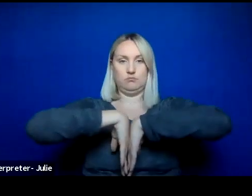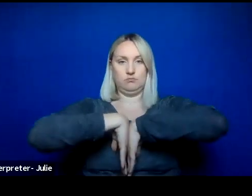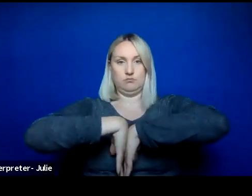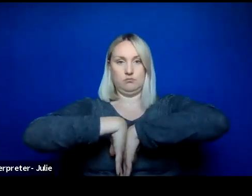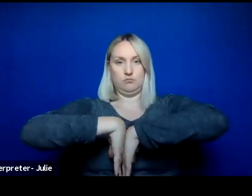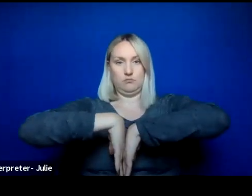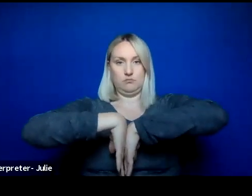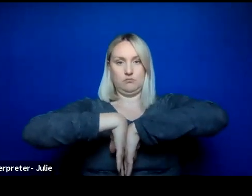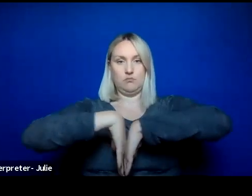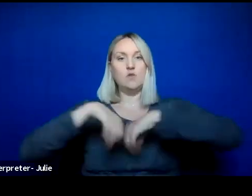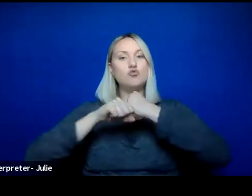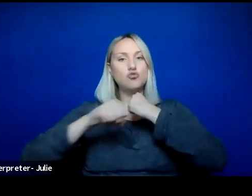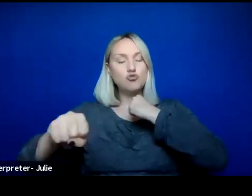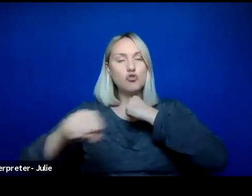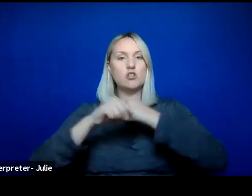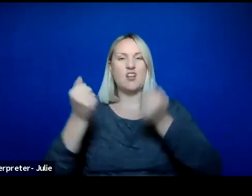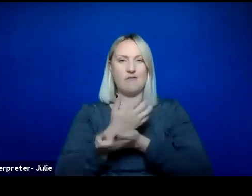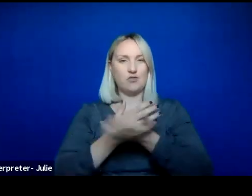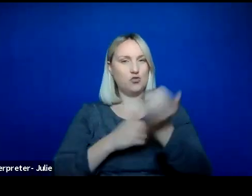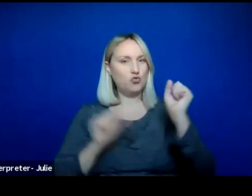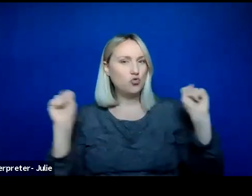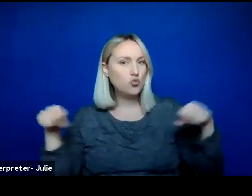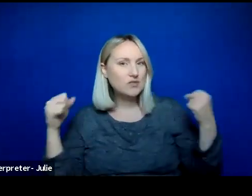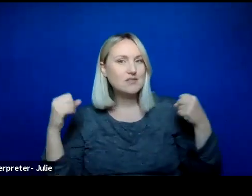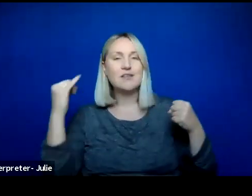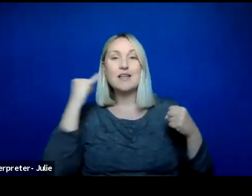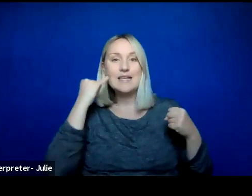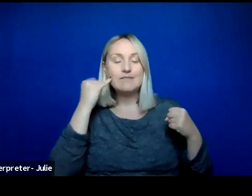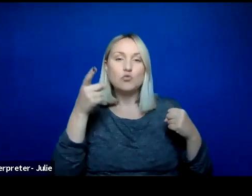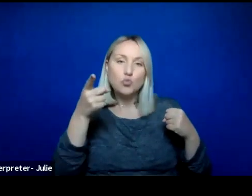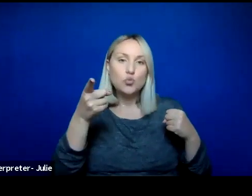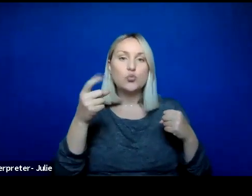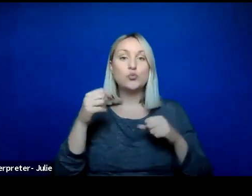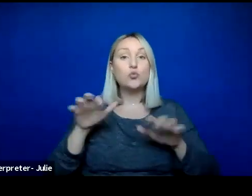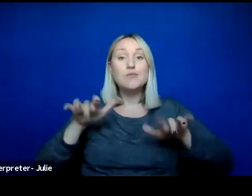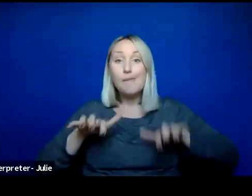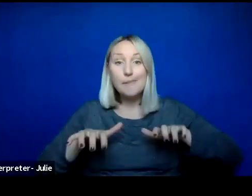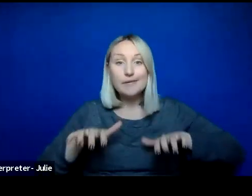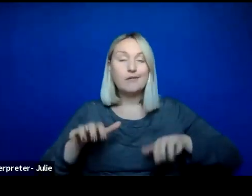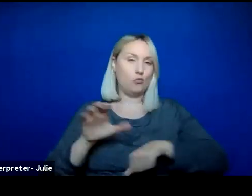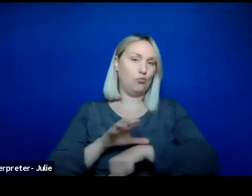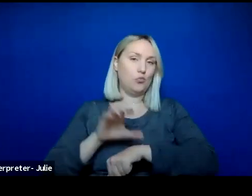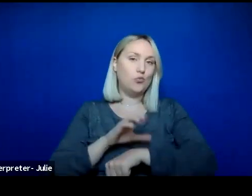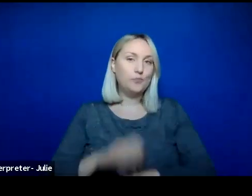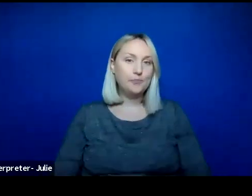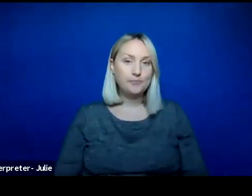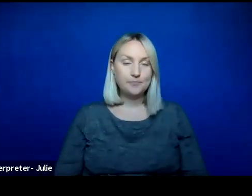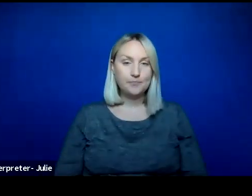This should stretch out the forearms and wrists if you've been doing a lot of typing or computering.